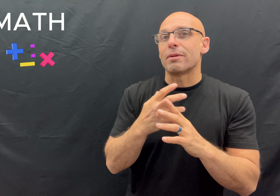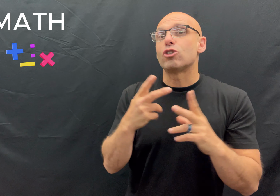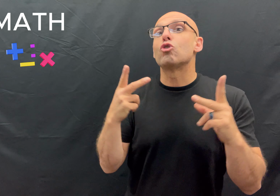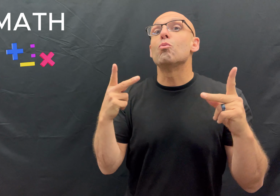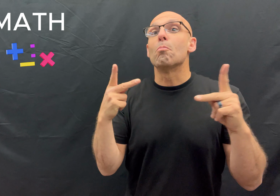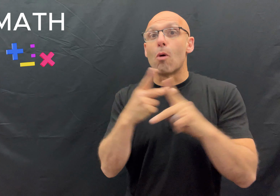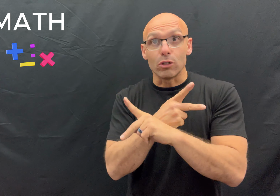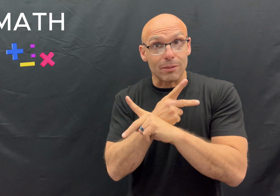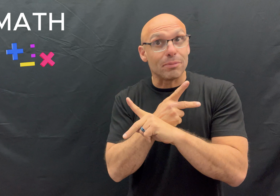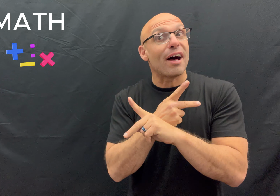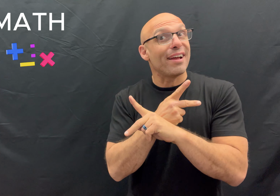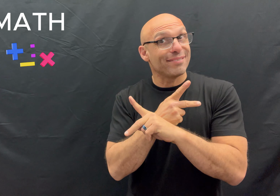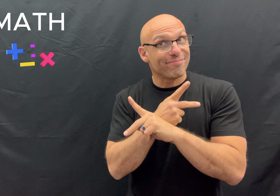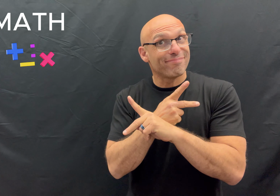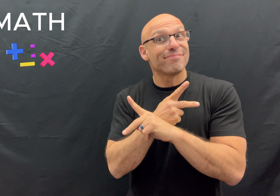to multiply.